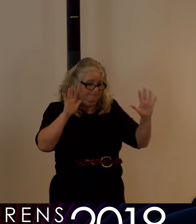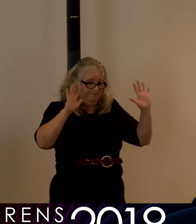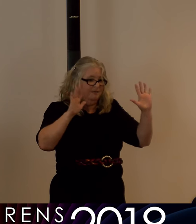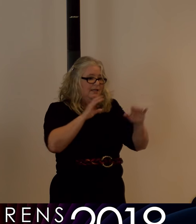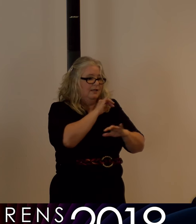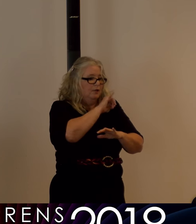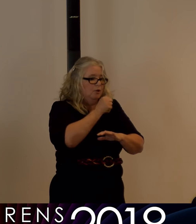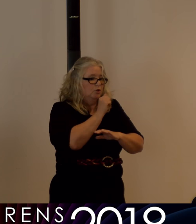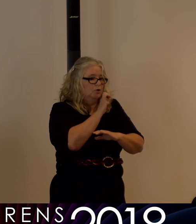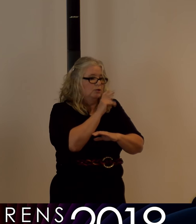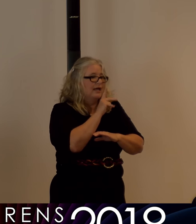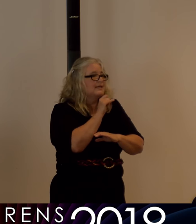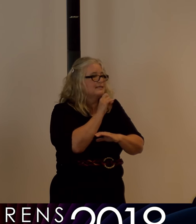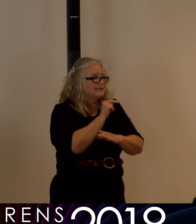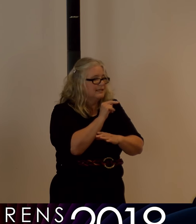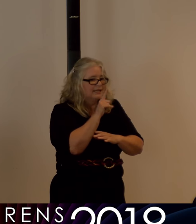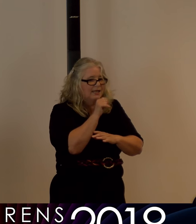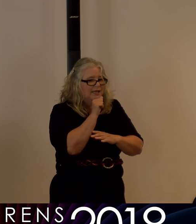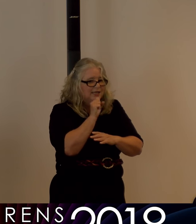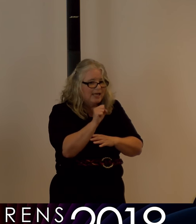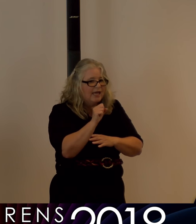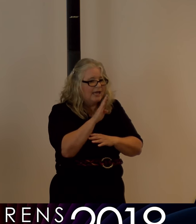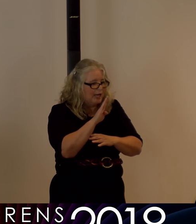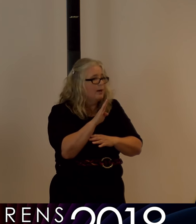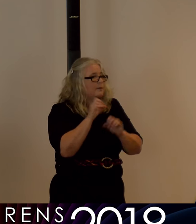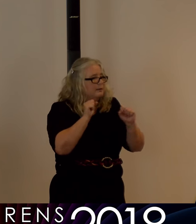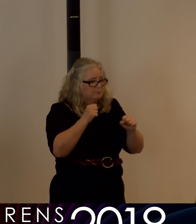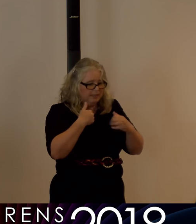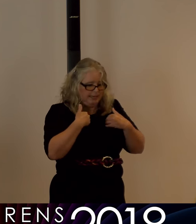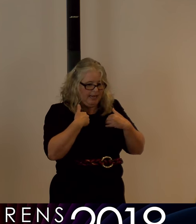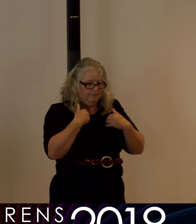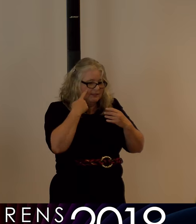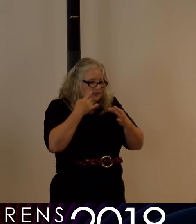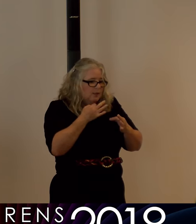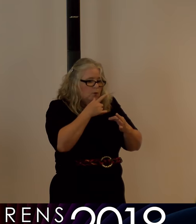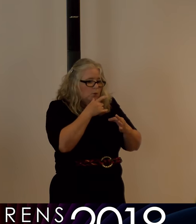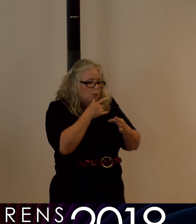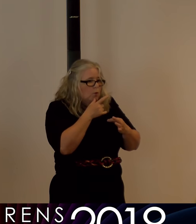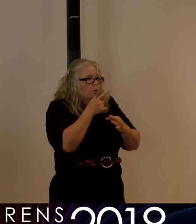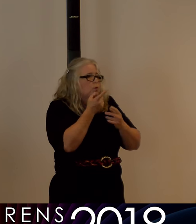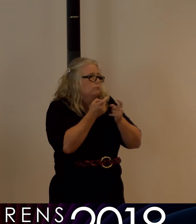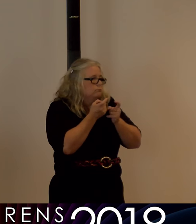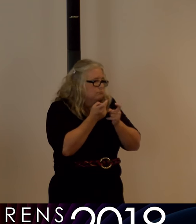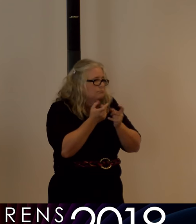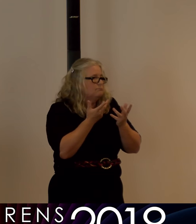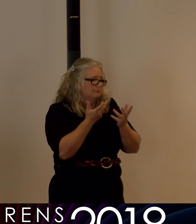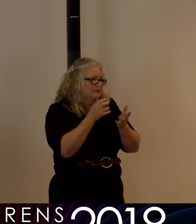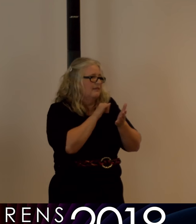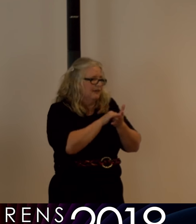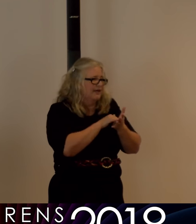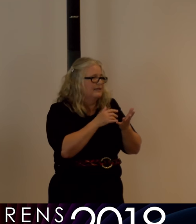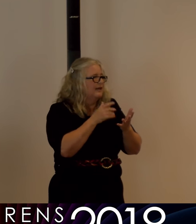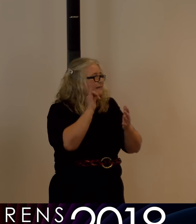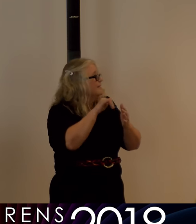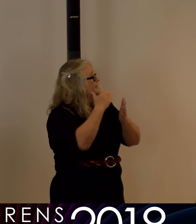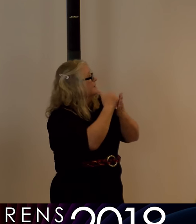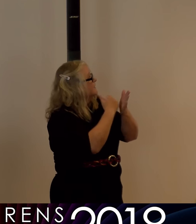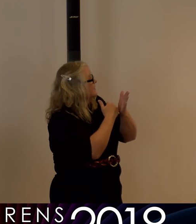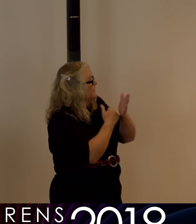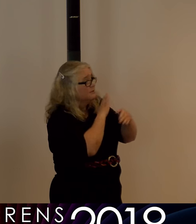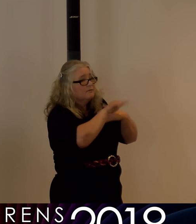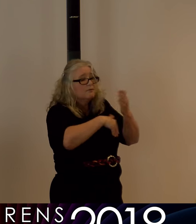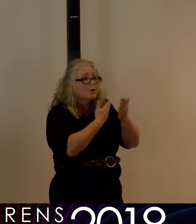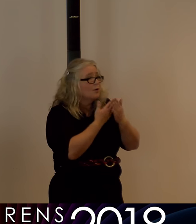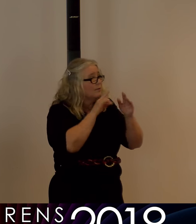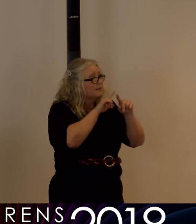Lab can have them and decide, you know, who gets to maintain them. This is a list that we put together for that issue I mentioned of all the